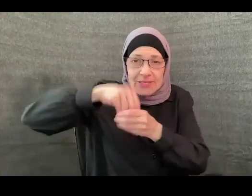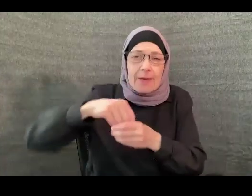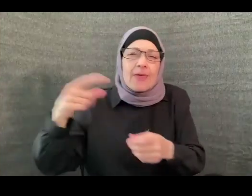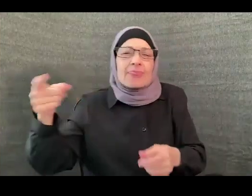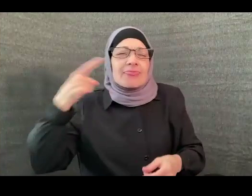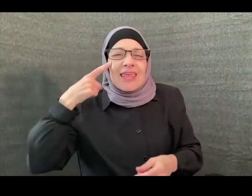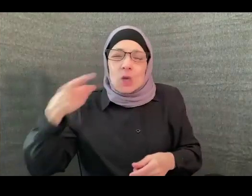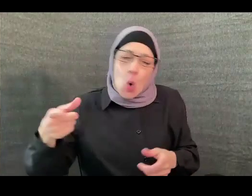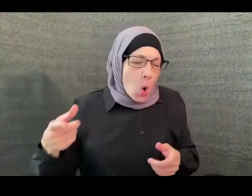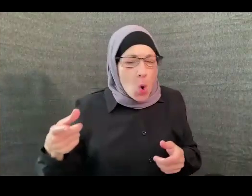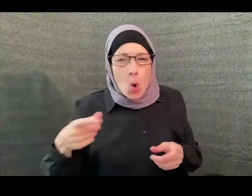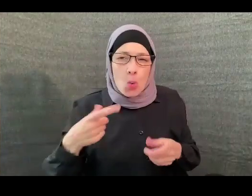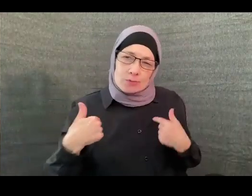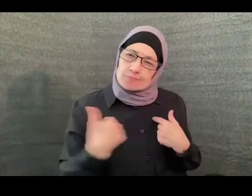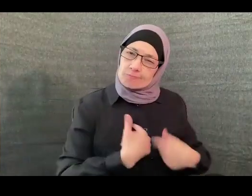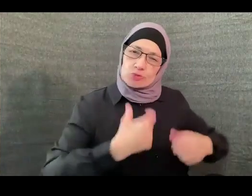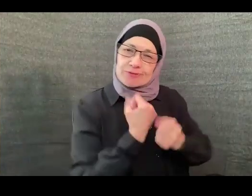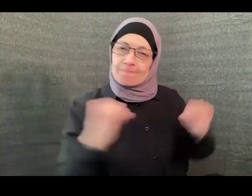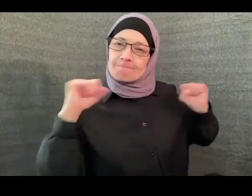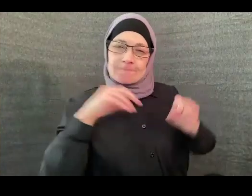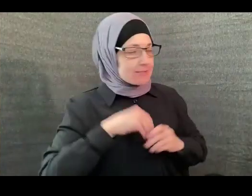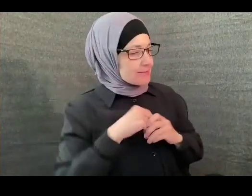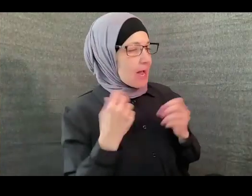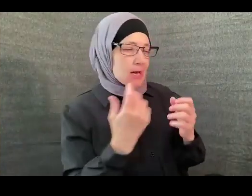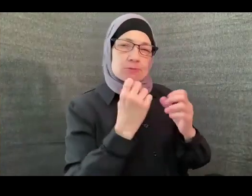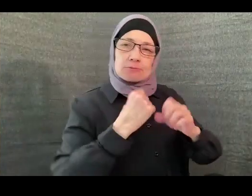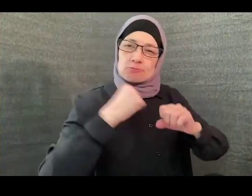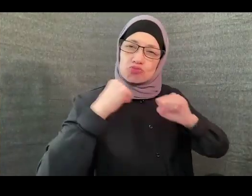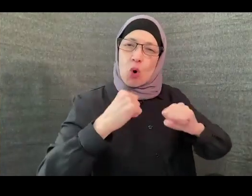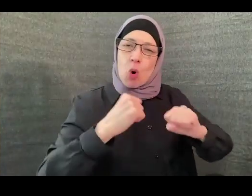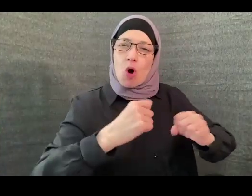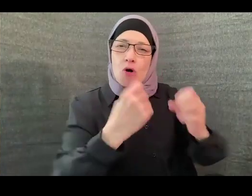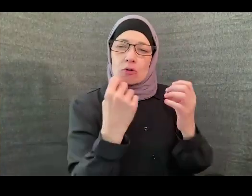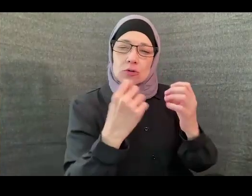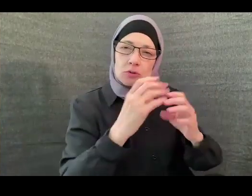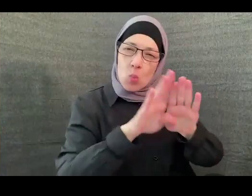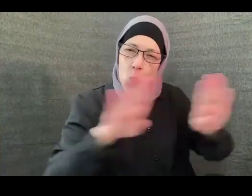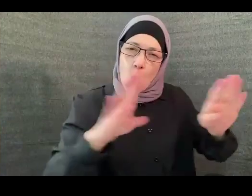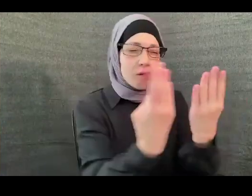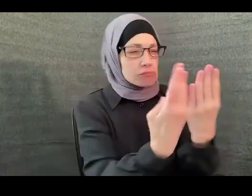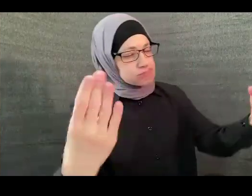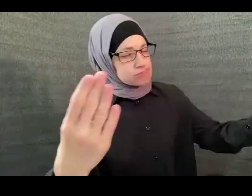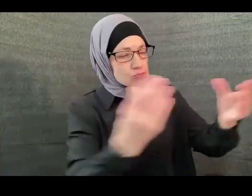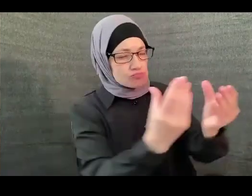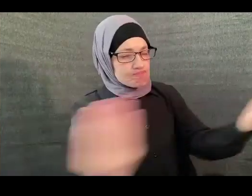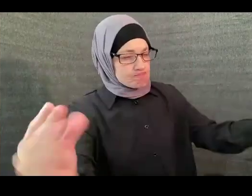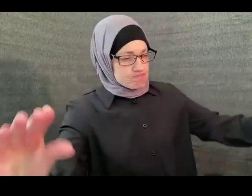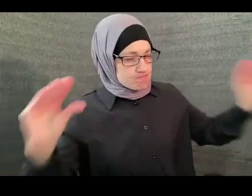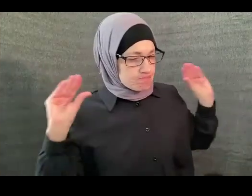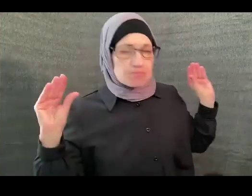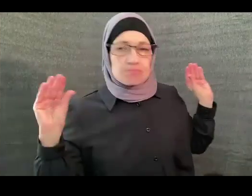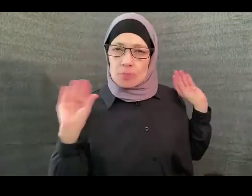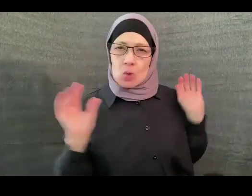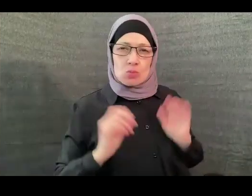So Allah is exposing them and their plan by saying, they don't fight you, even if they